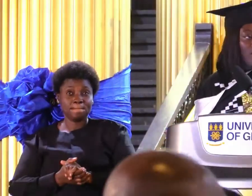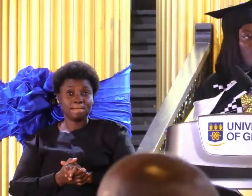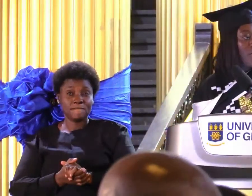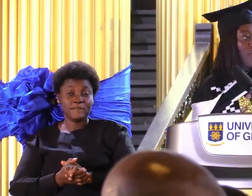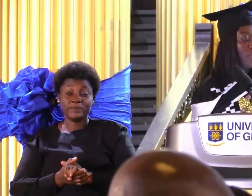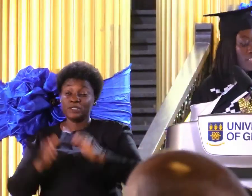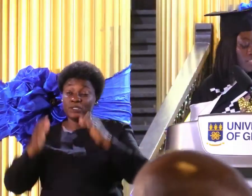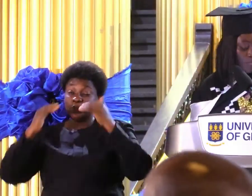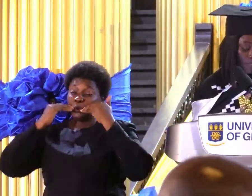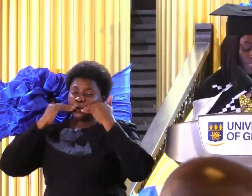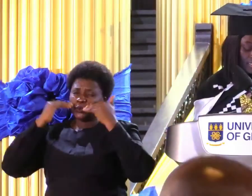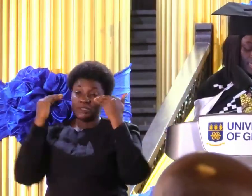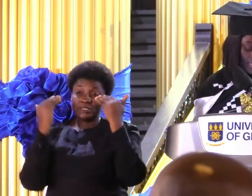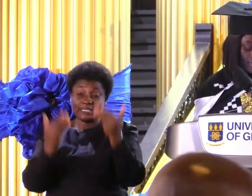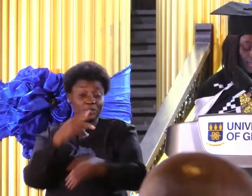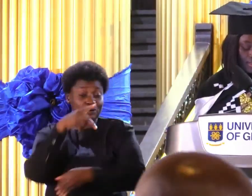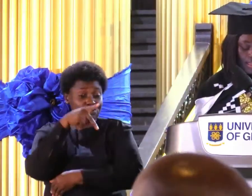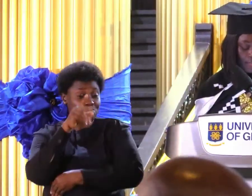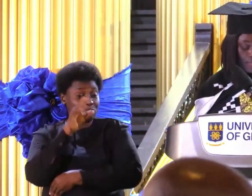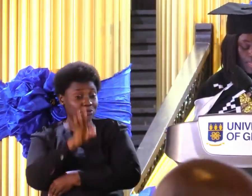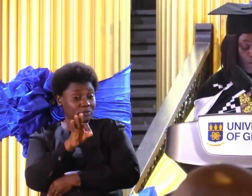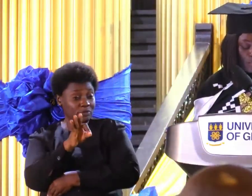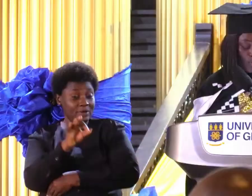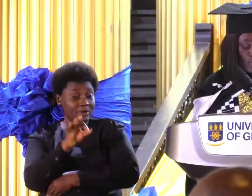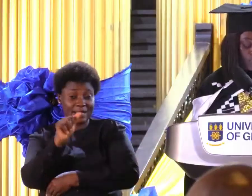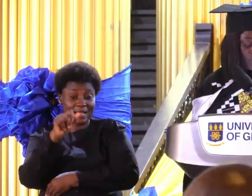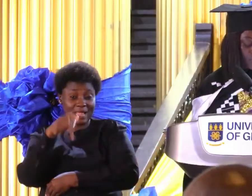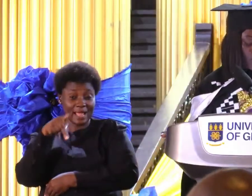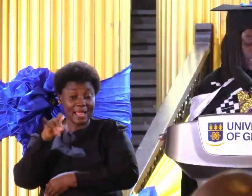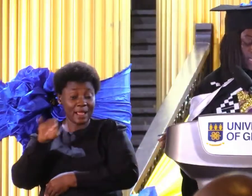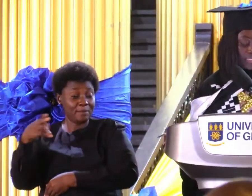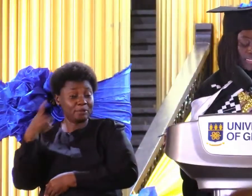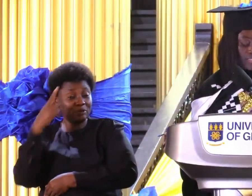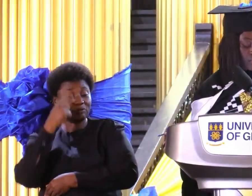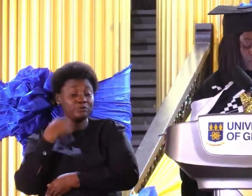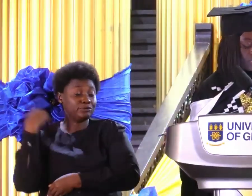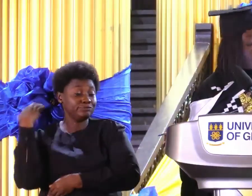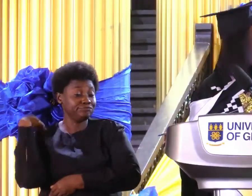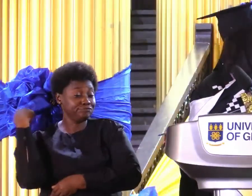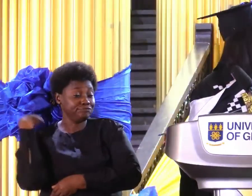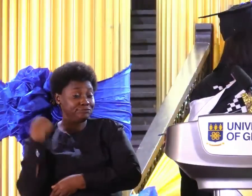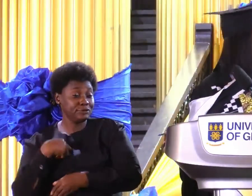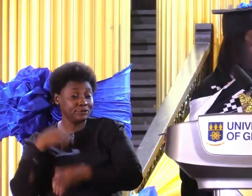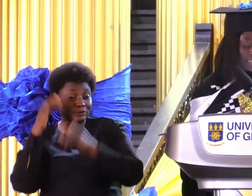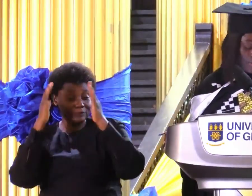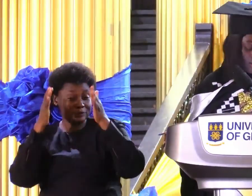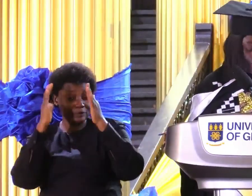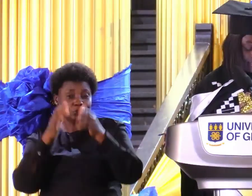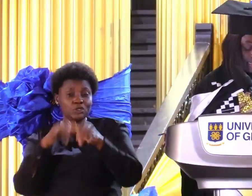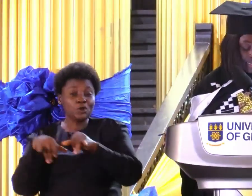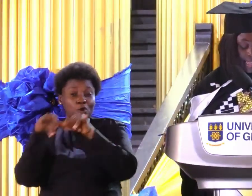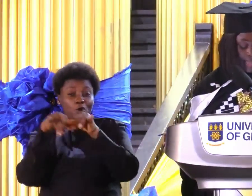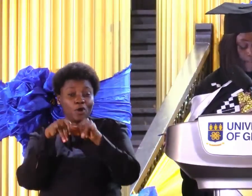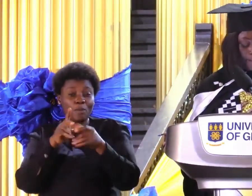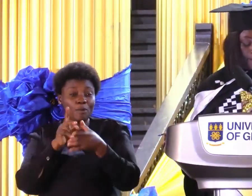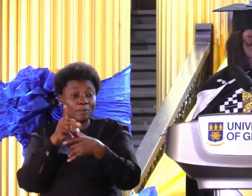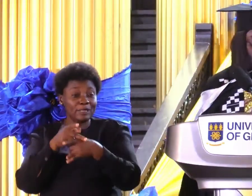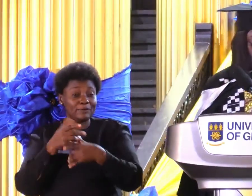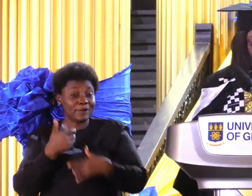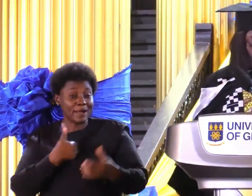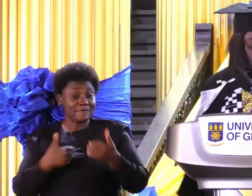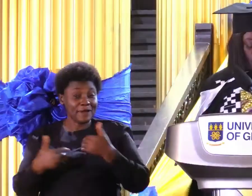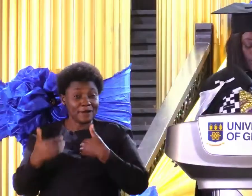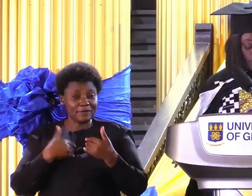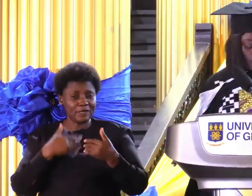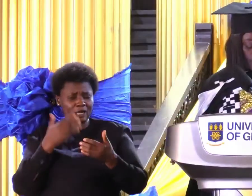Thank you very much, Professor Appiah-Opong, for drawing our attention to some of the common plants around us and their